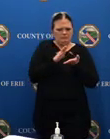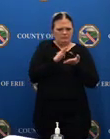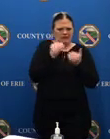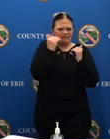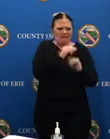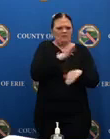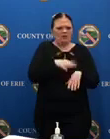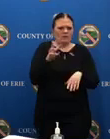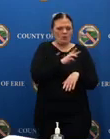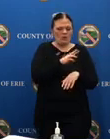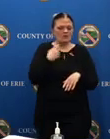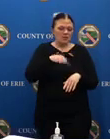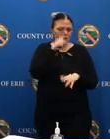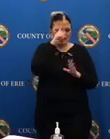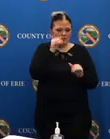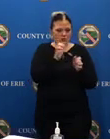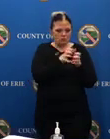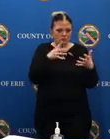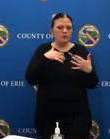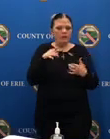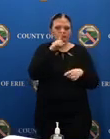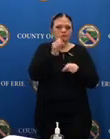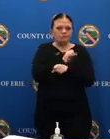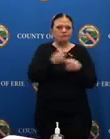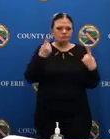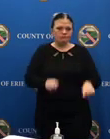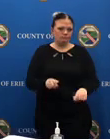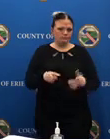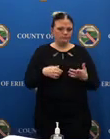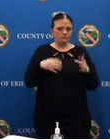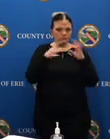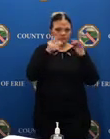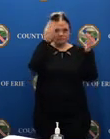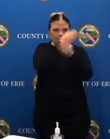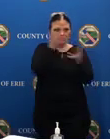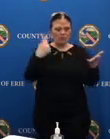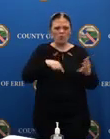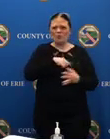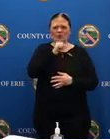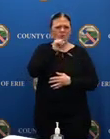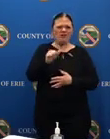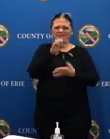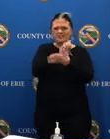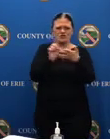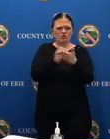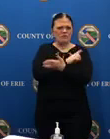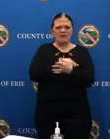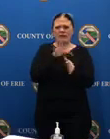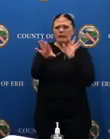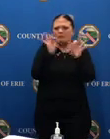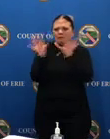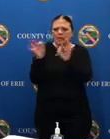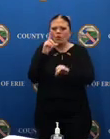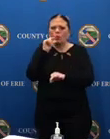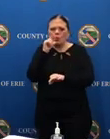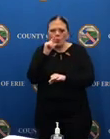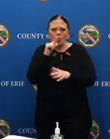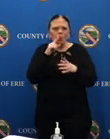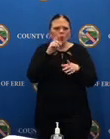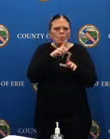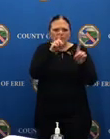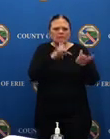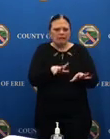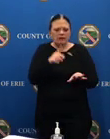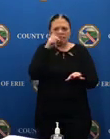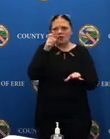that to grow, and it has grown. So the message that I'm sending out to everyone is we do not discriminate on testing based on where you live, your